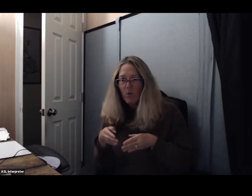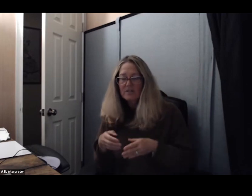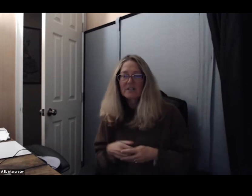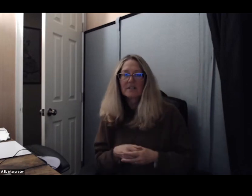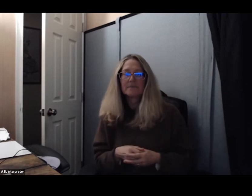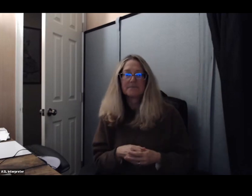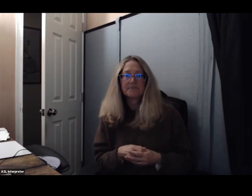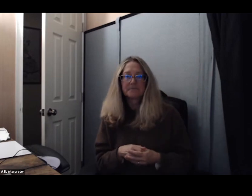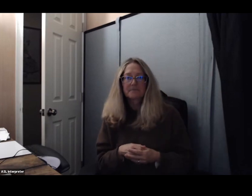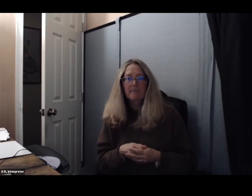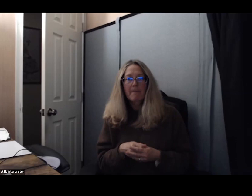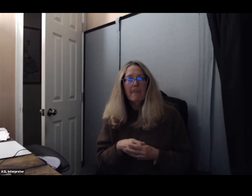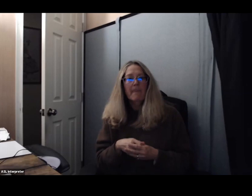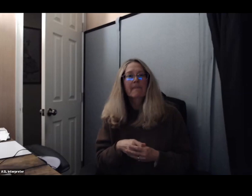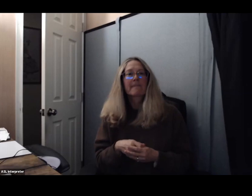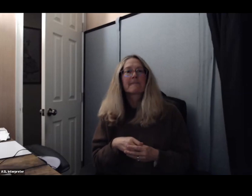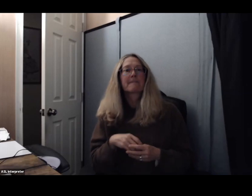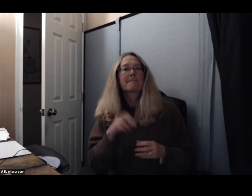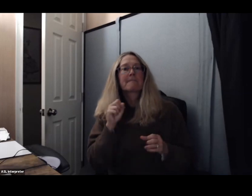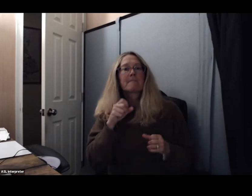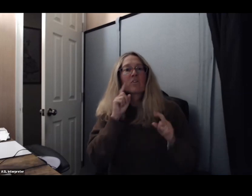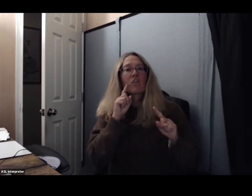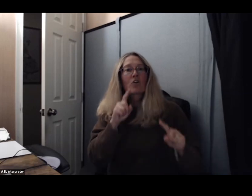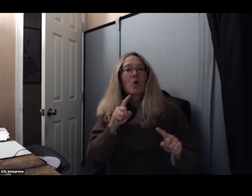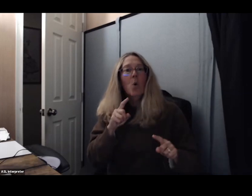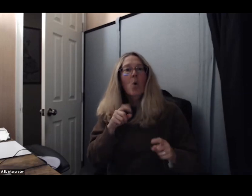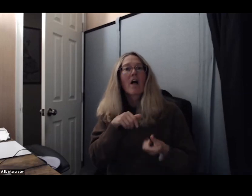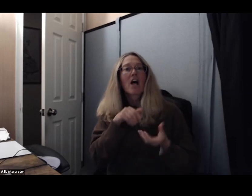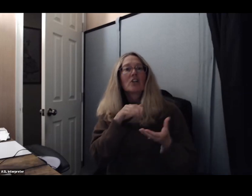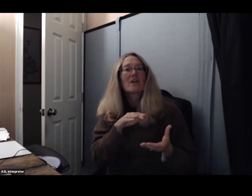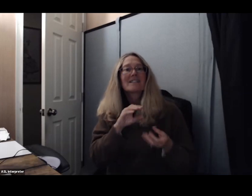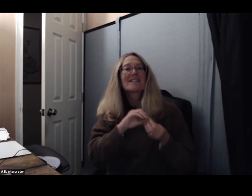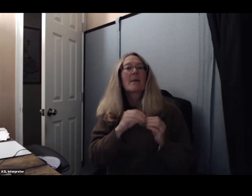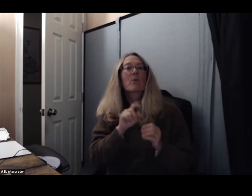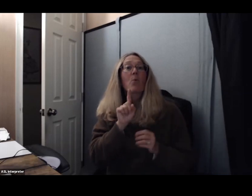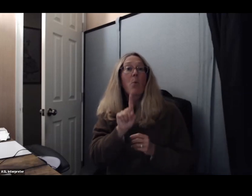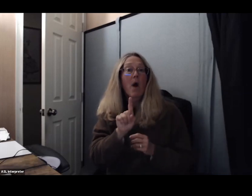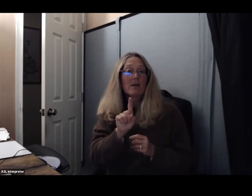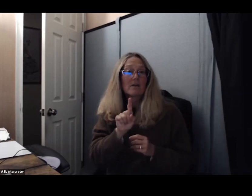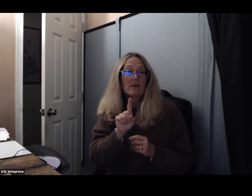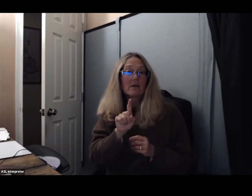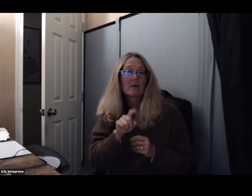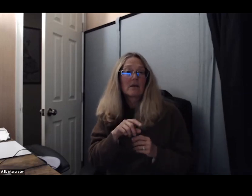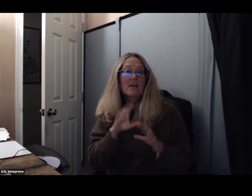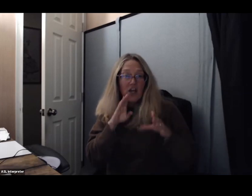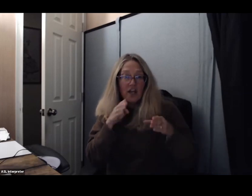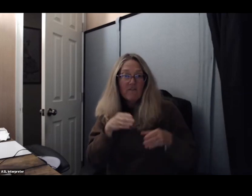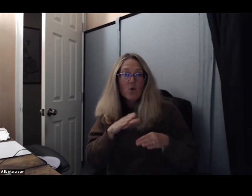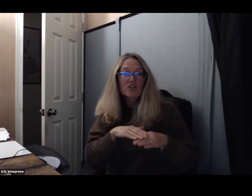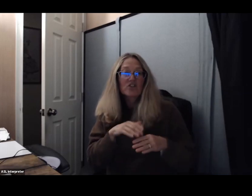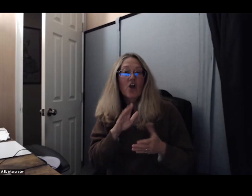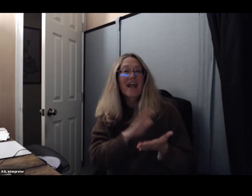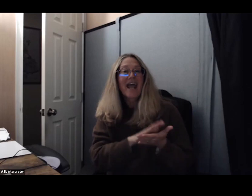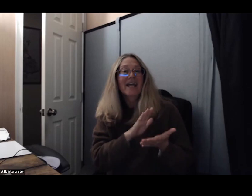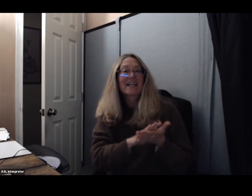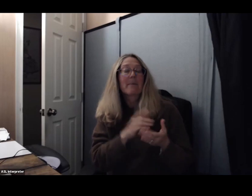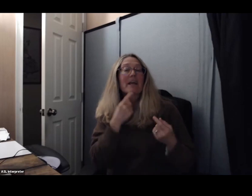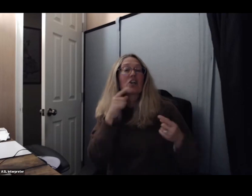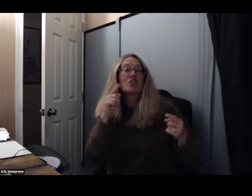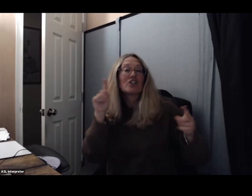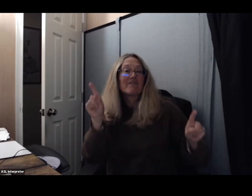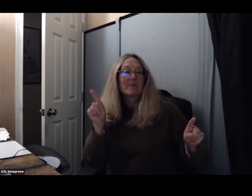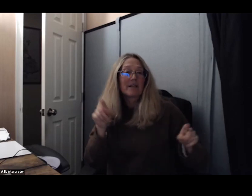Thank you. So the goal it addresses specifically is goal number 1, which actually focuses on academic